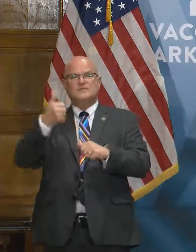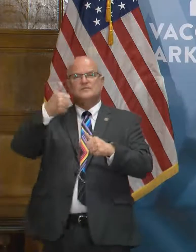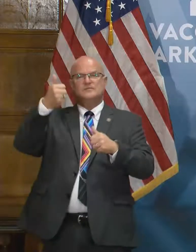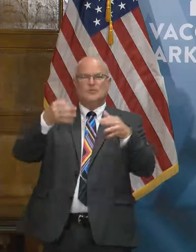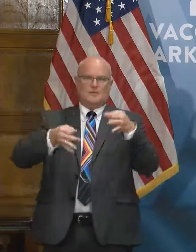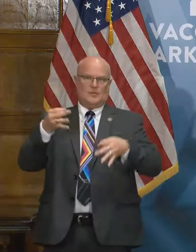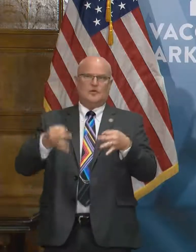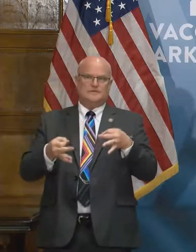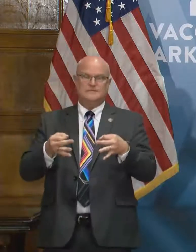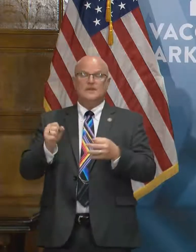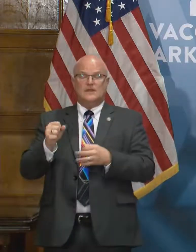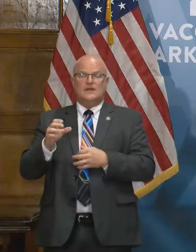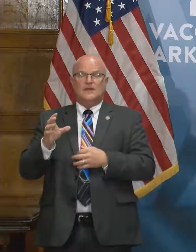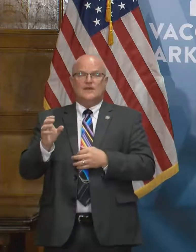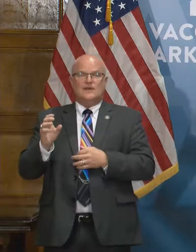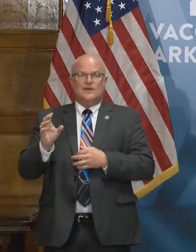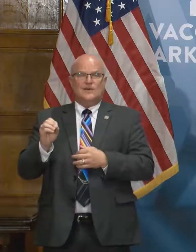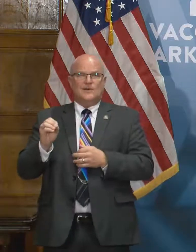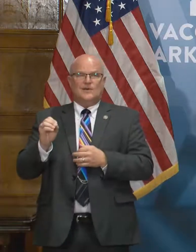Supreme Court. And so